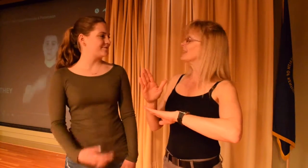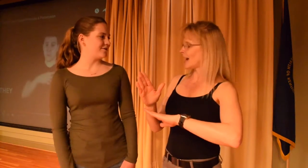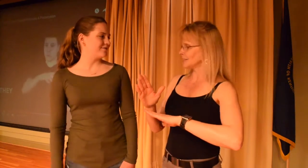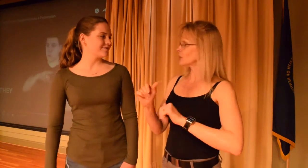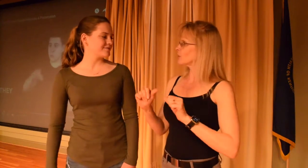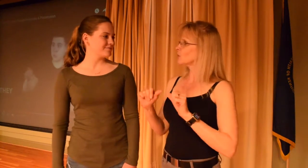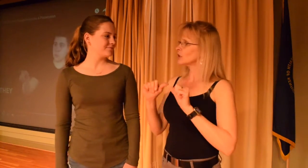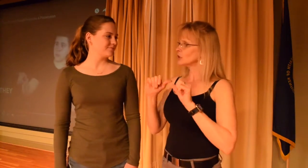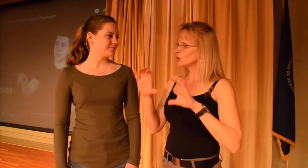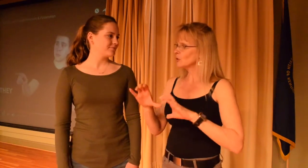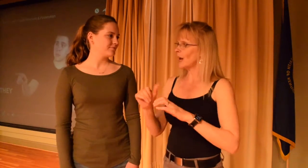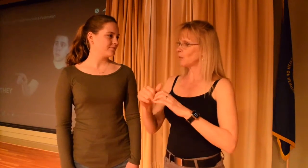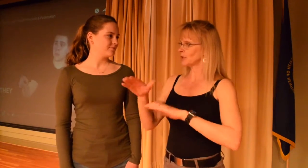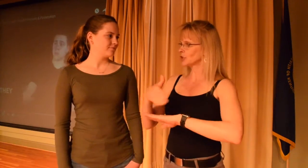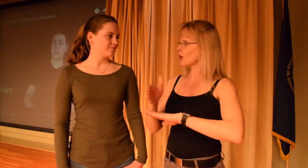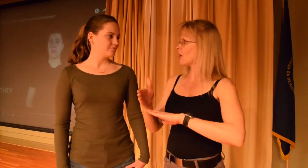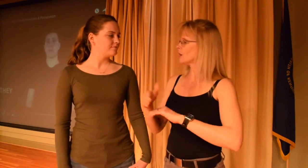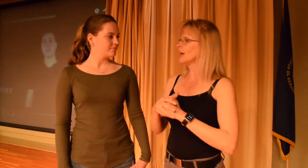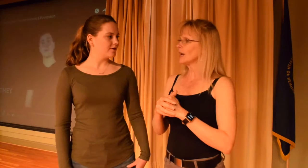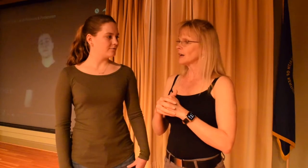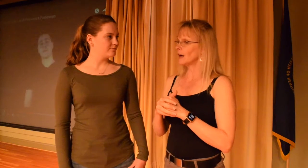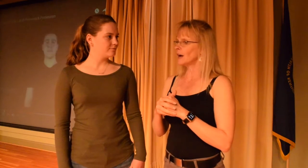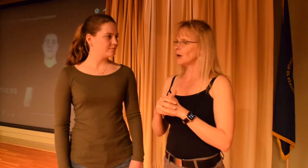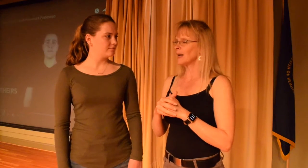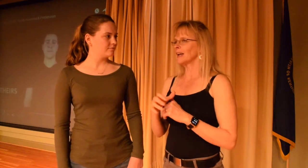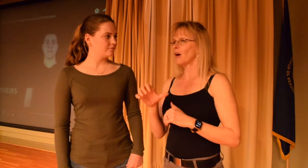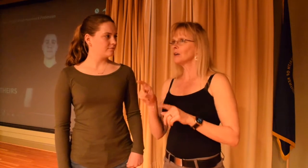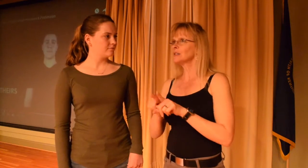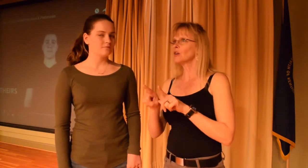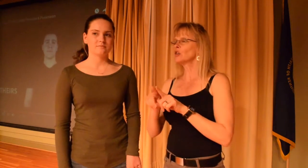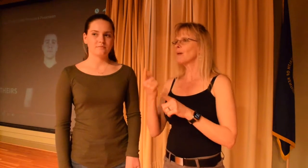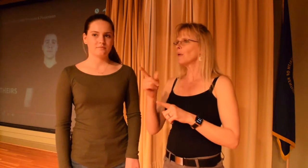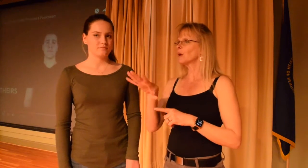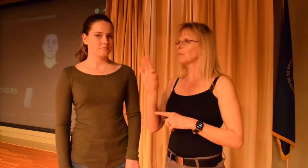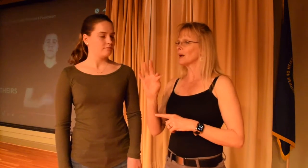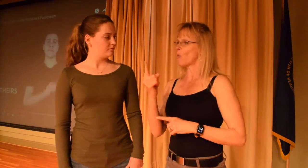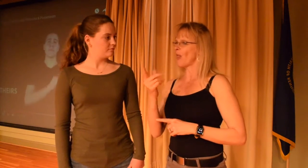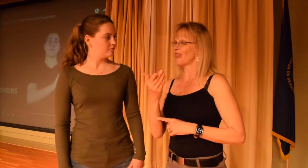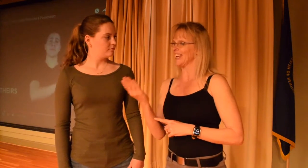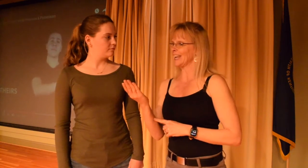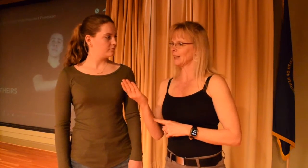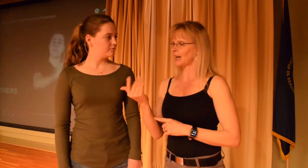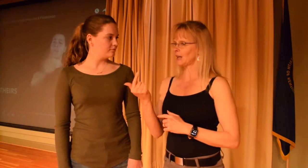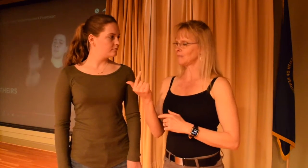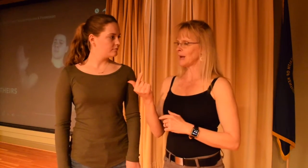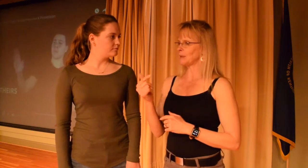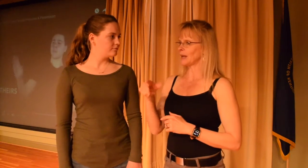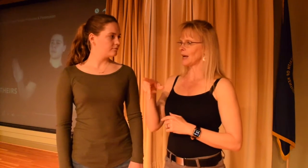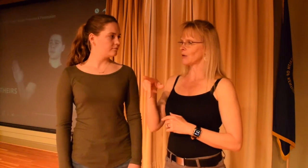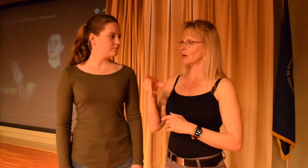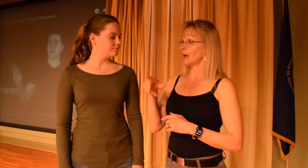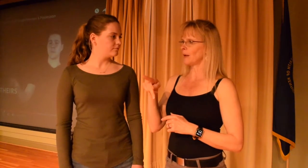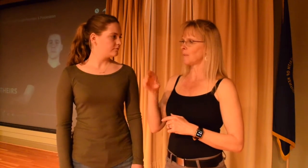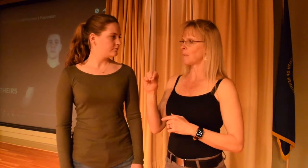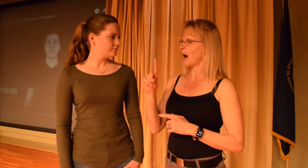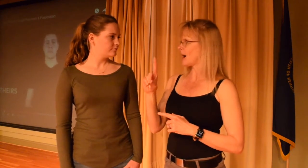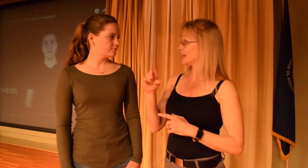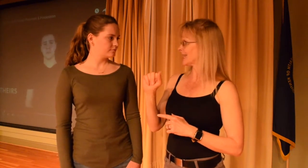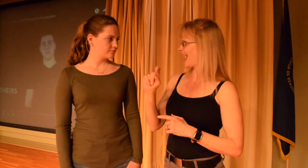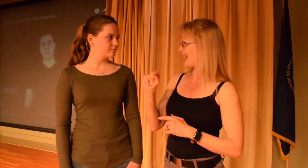Yeah, so you can do that with a song. And also you might want to pick one thing that maybe like on a podcast